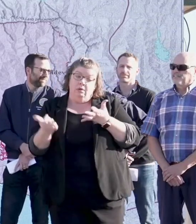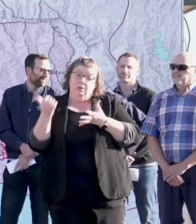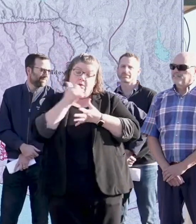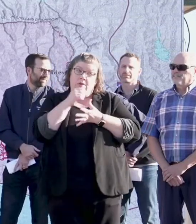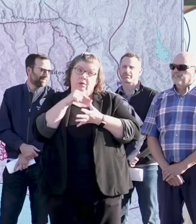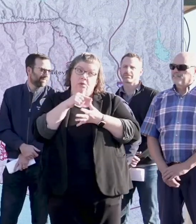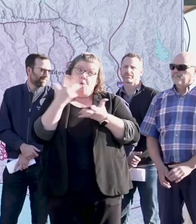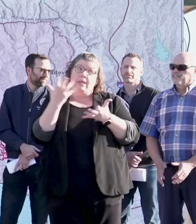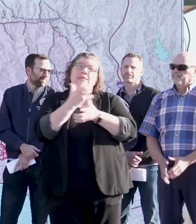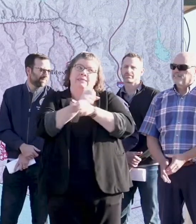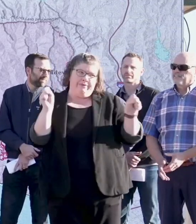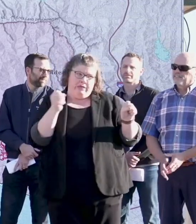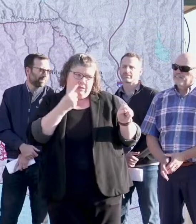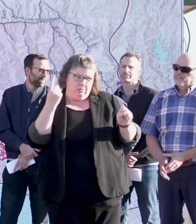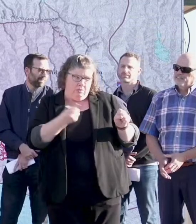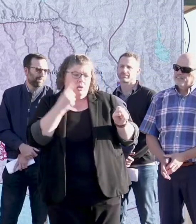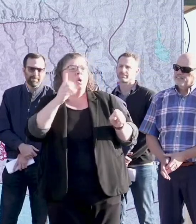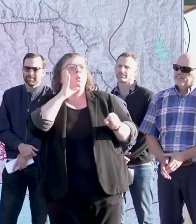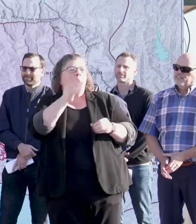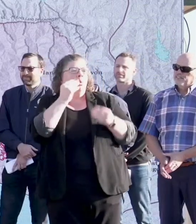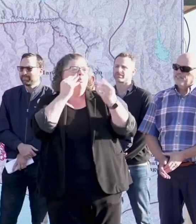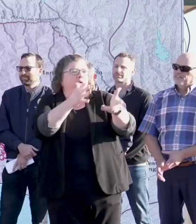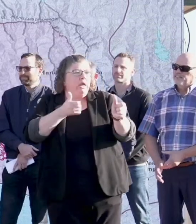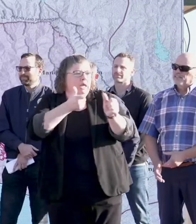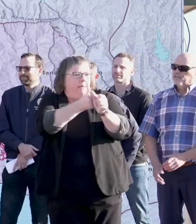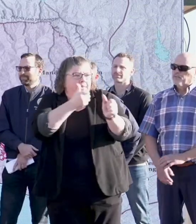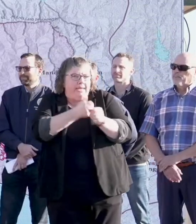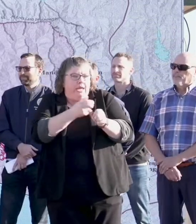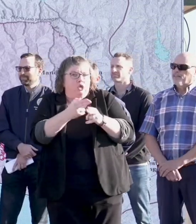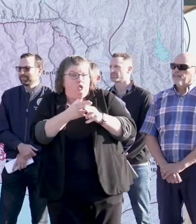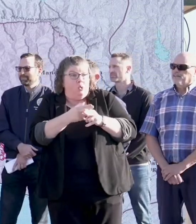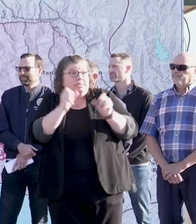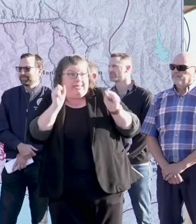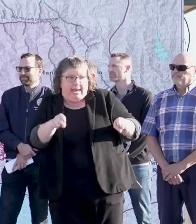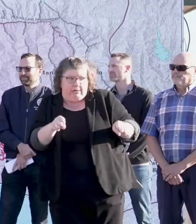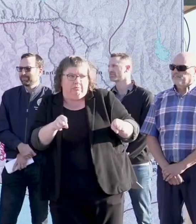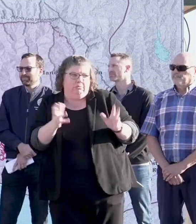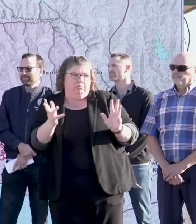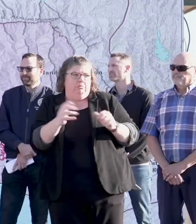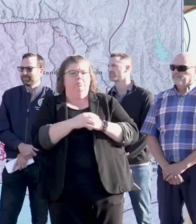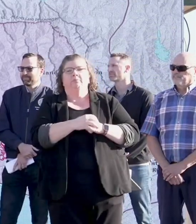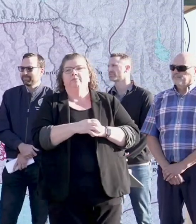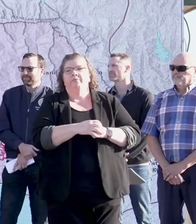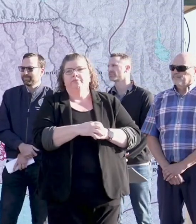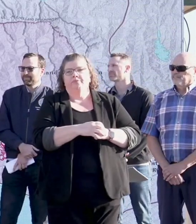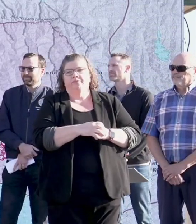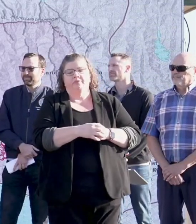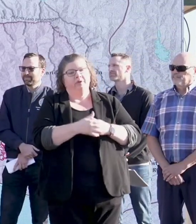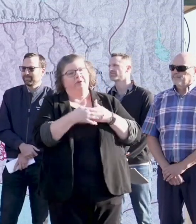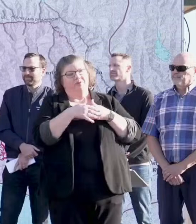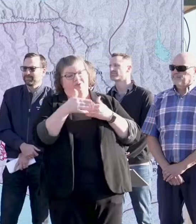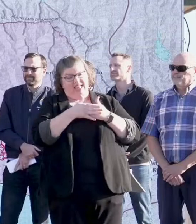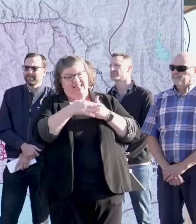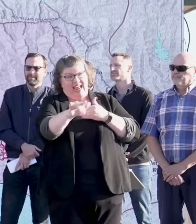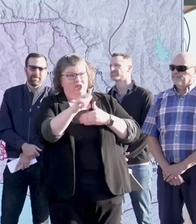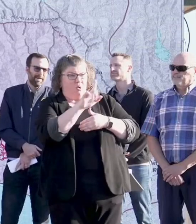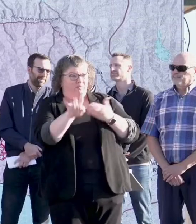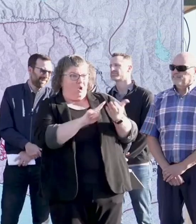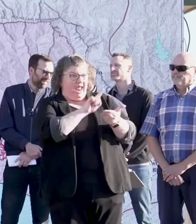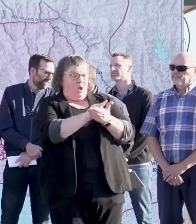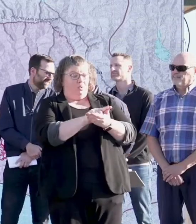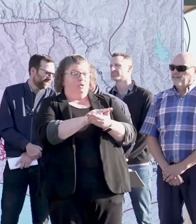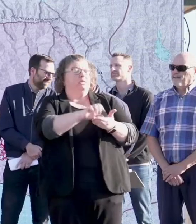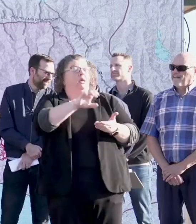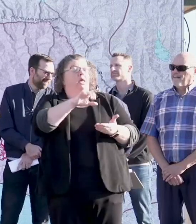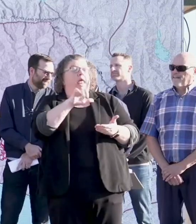priority, and we will provide updates to you as soon as it is safe to do so. For the upcoming 24-hour period, LAPD will